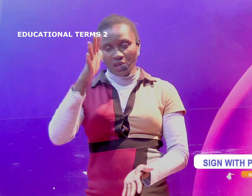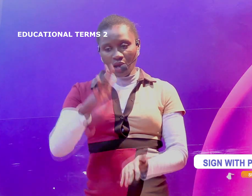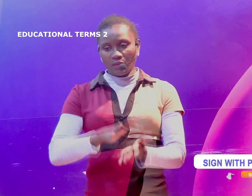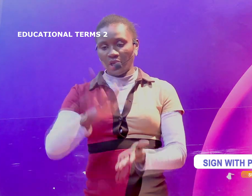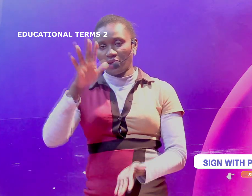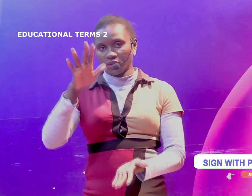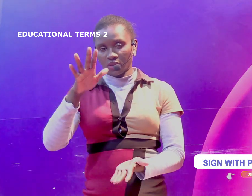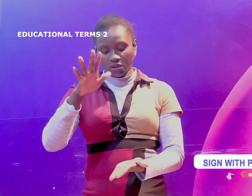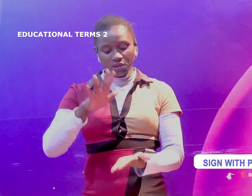applause,